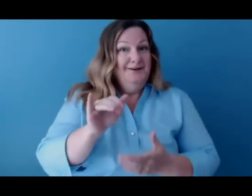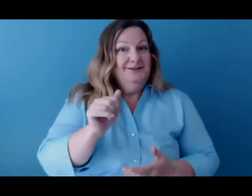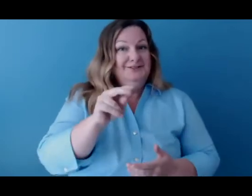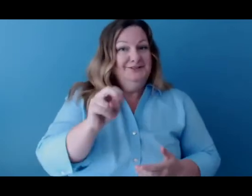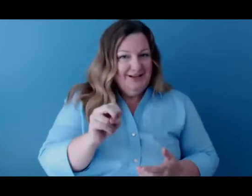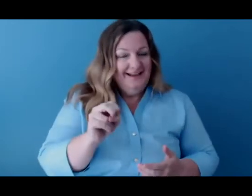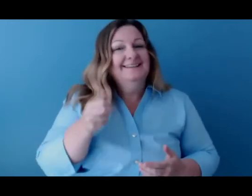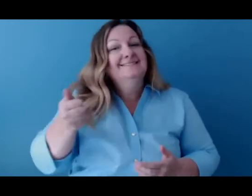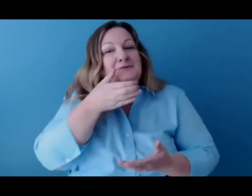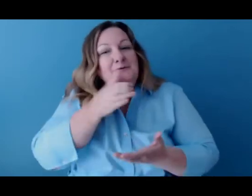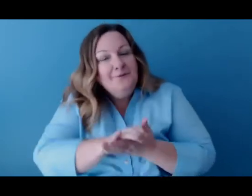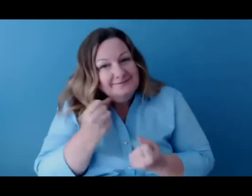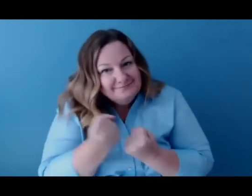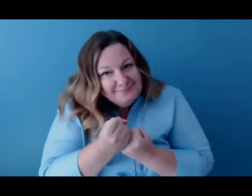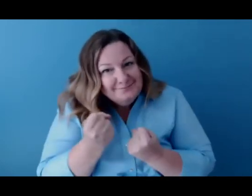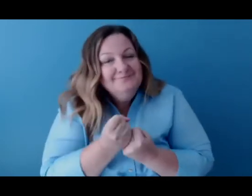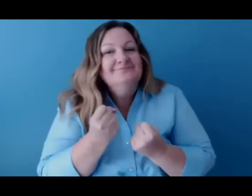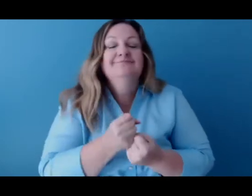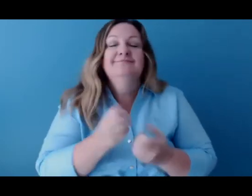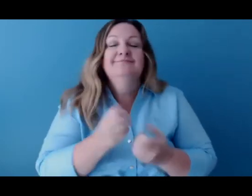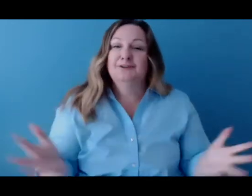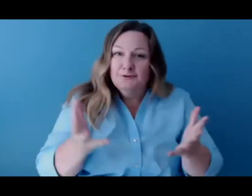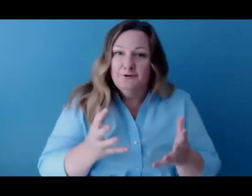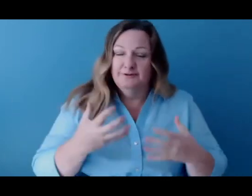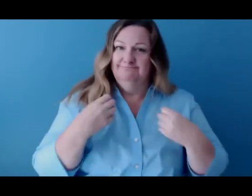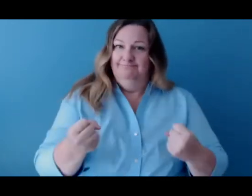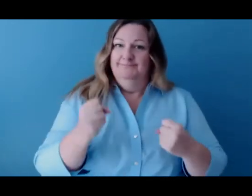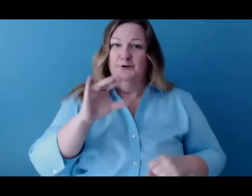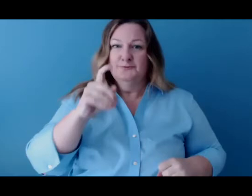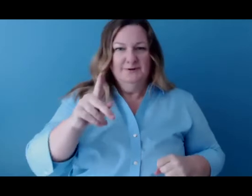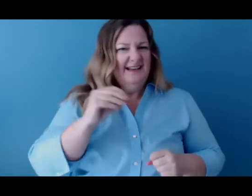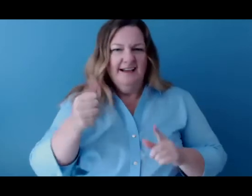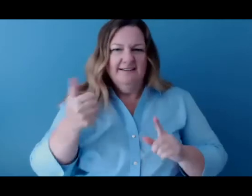supportive. She encourages Blake to take risks and pursue big things. She is